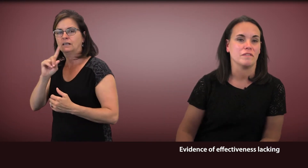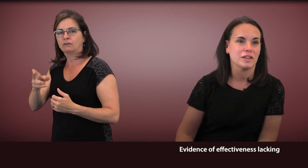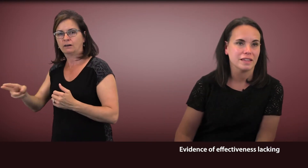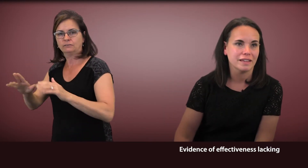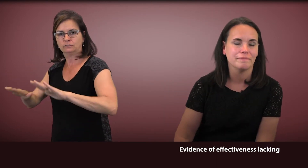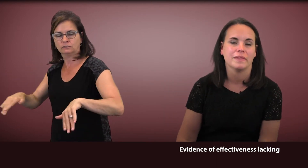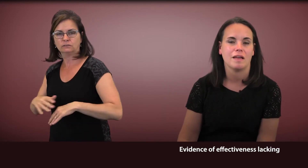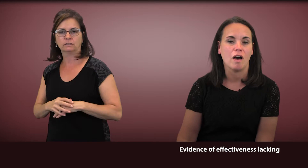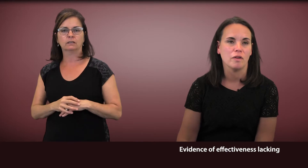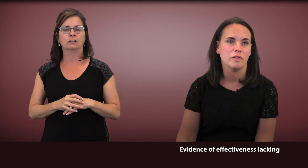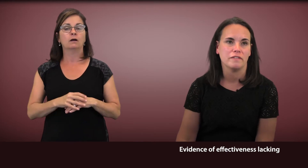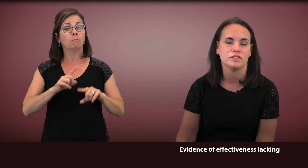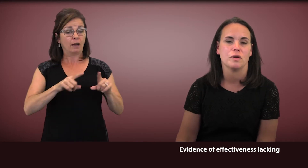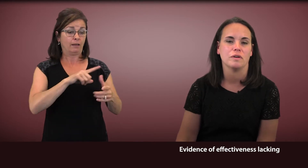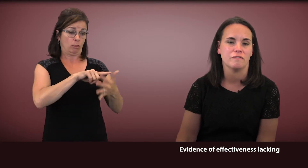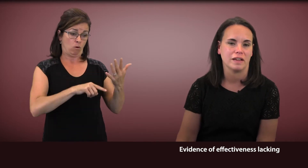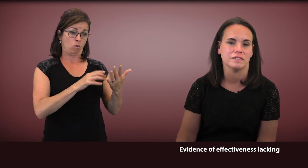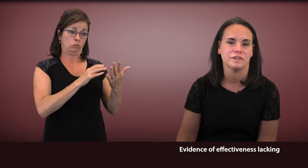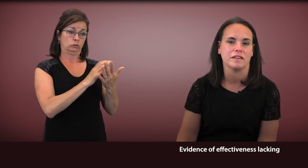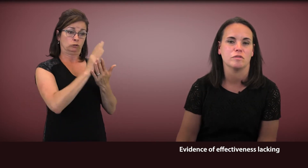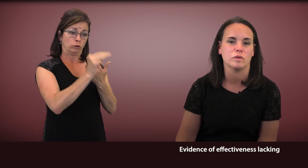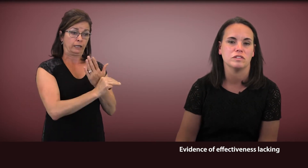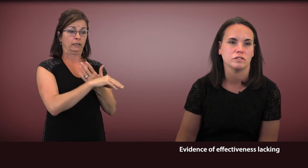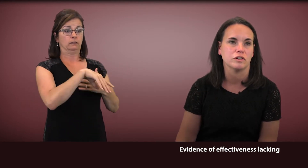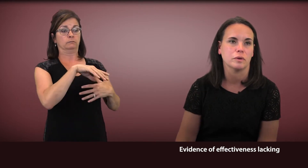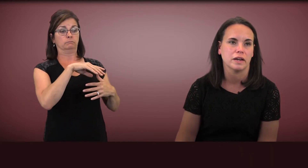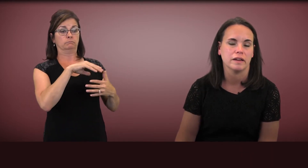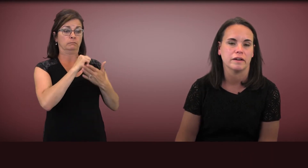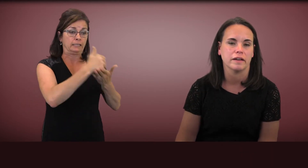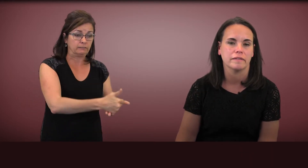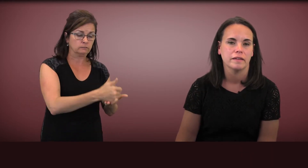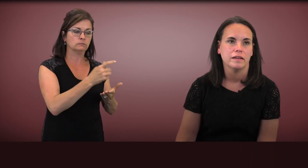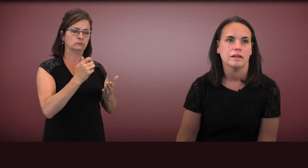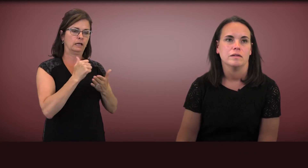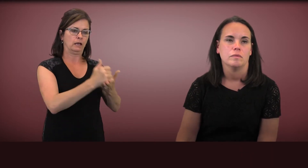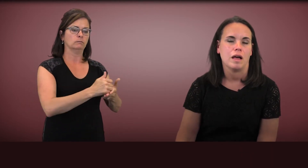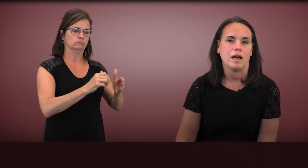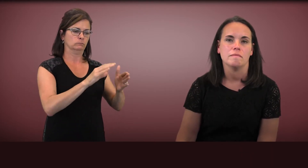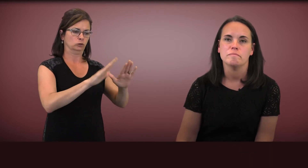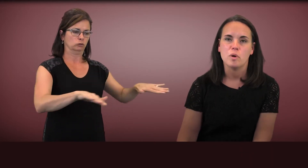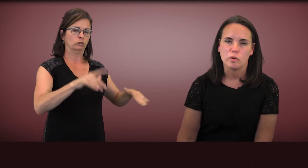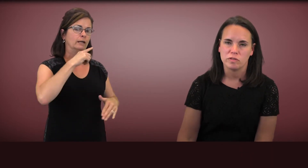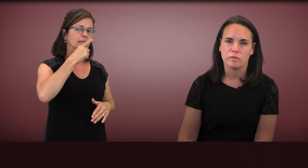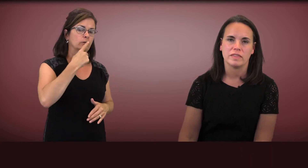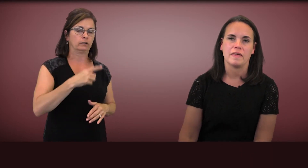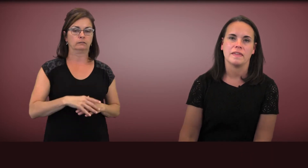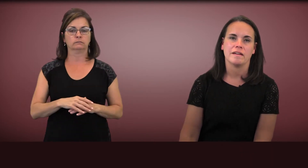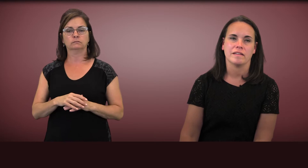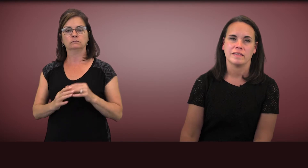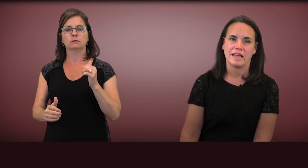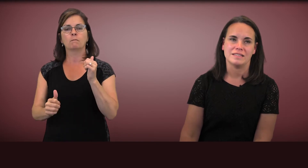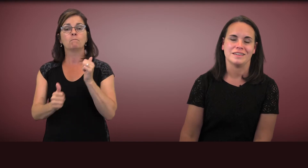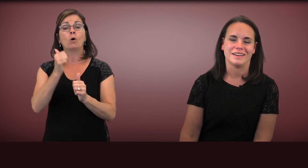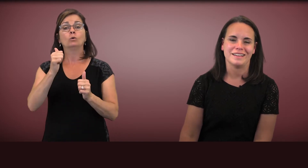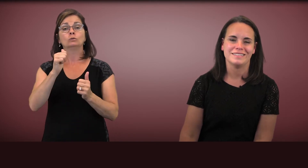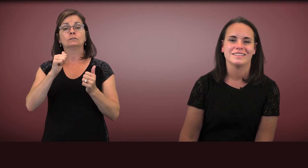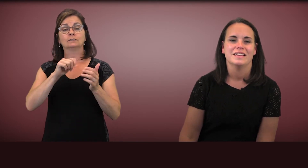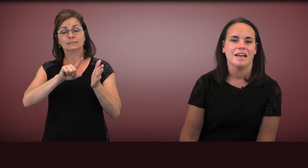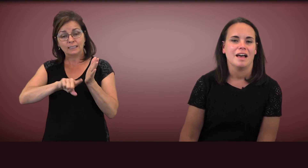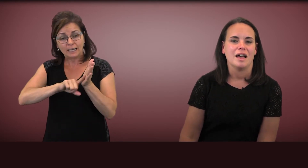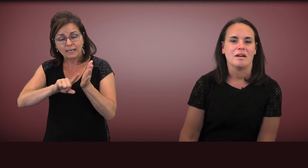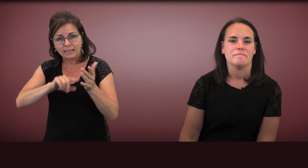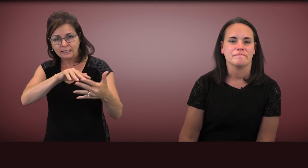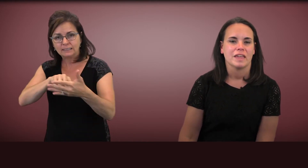hearing specifically, although they've shown effectiveness with children who are hearing. Most of what's out there is case